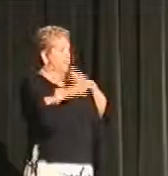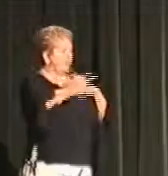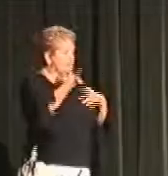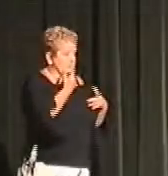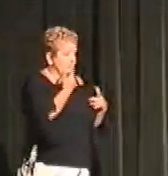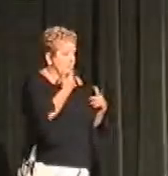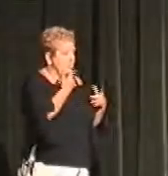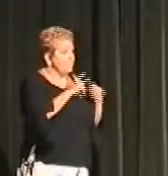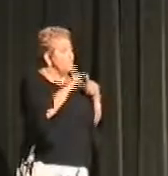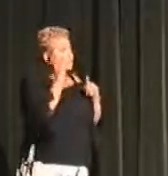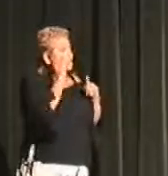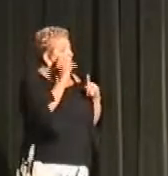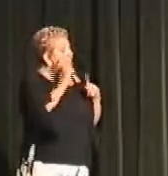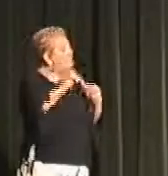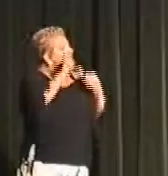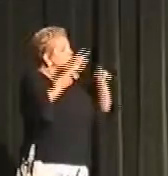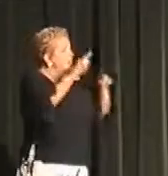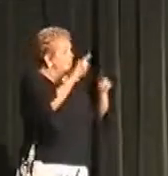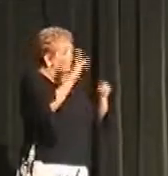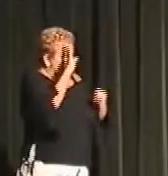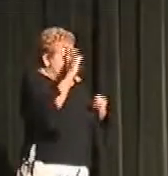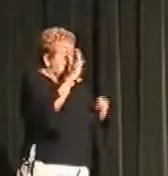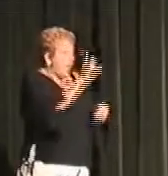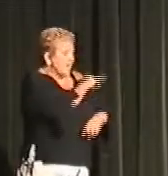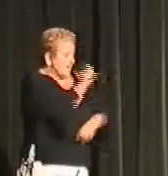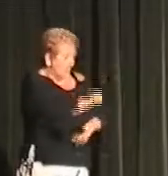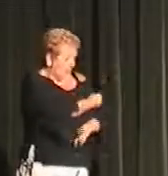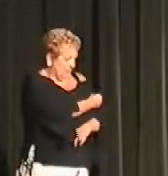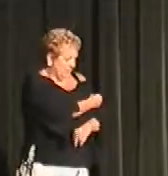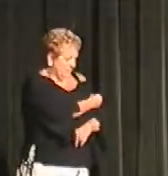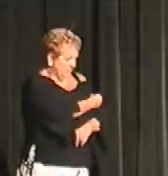hospital. And that was where I came to. And when I came